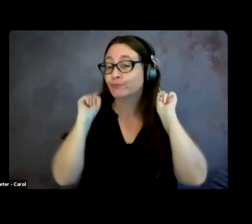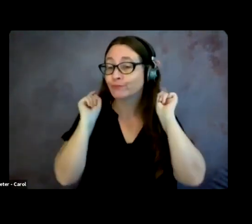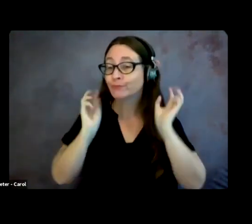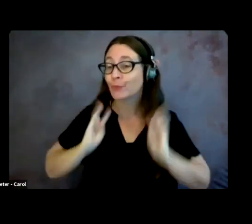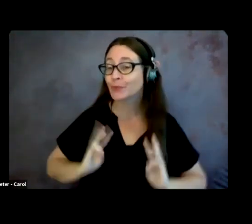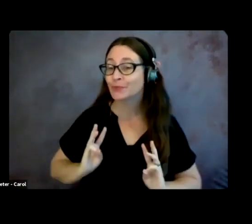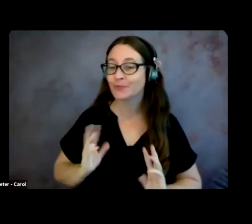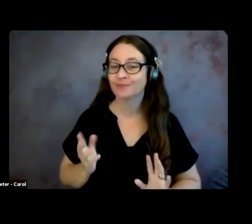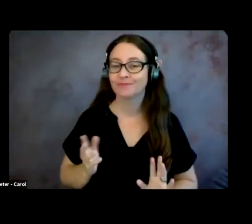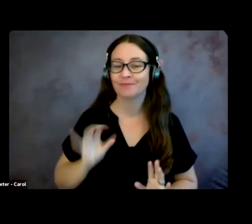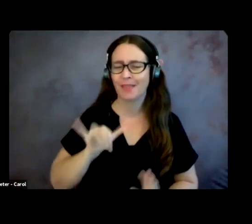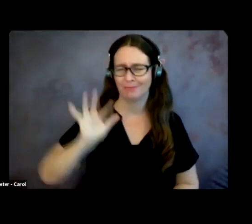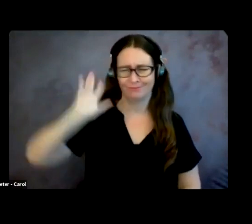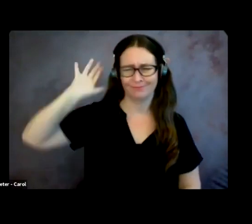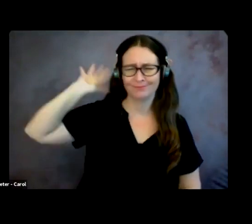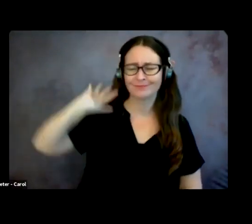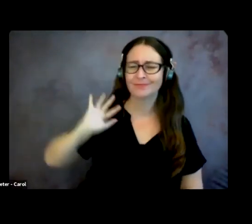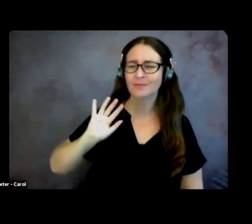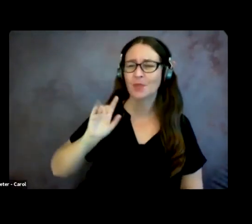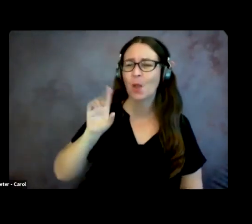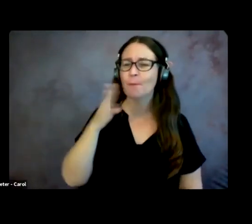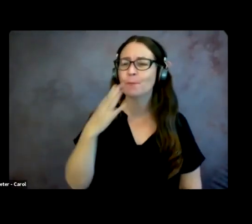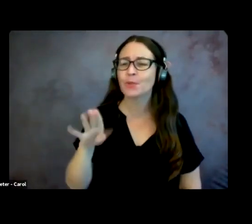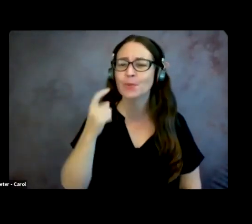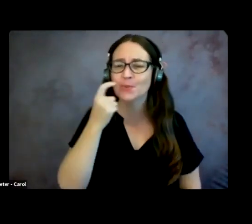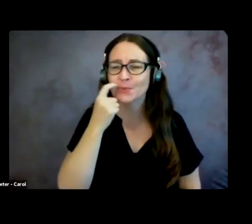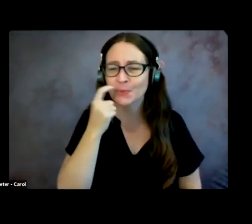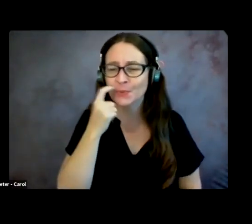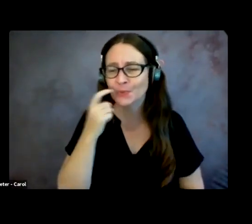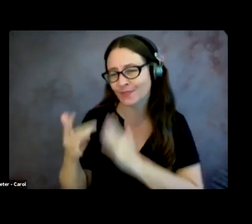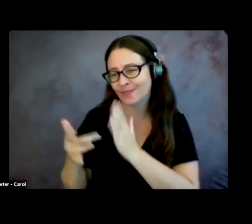long before Bluetooth technology came into the picture.